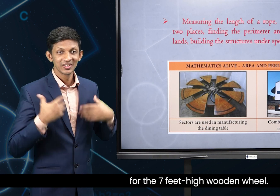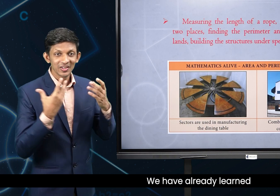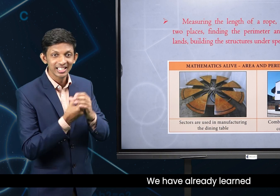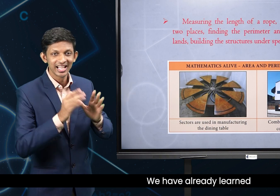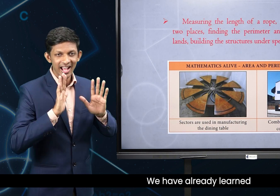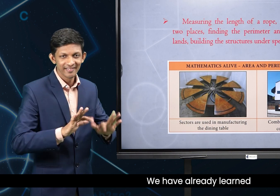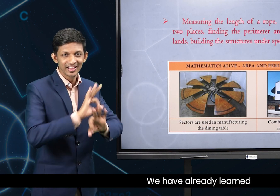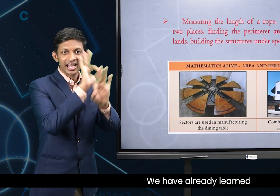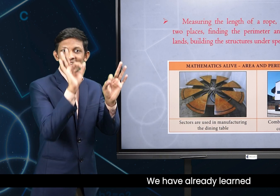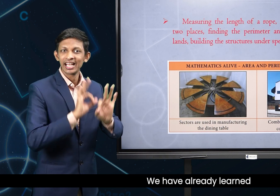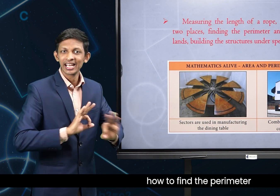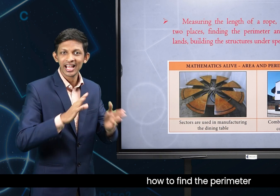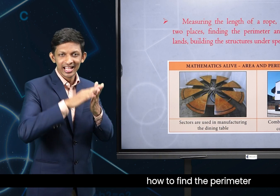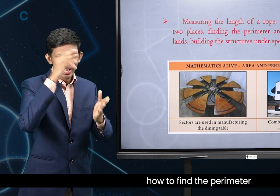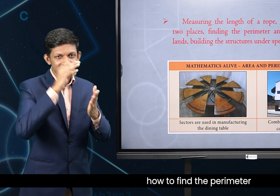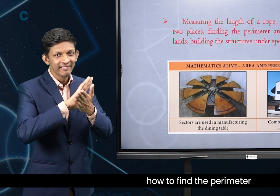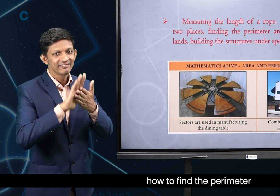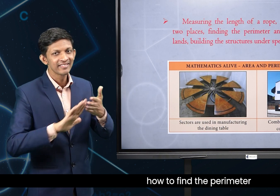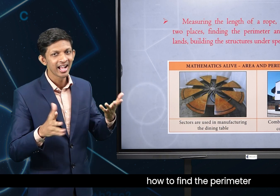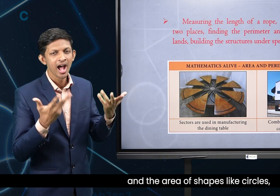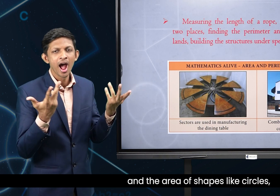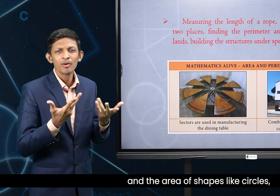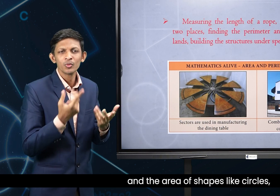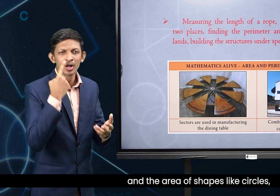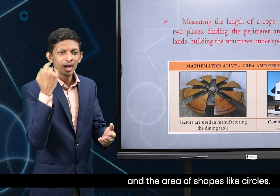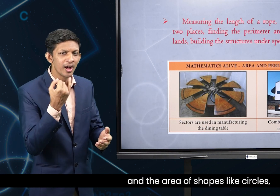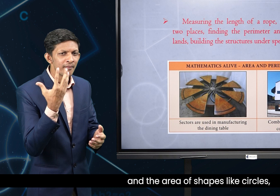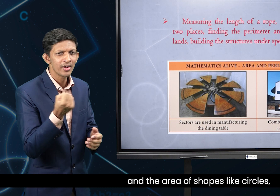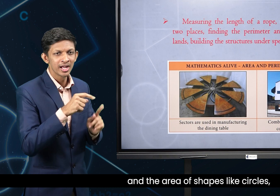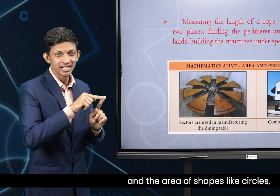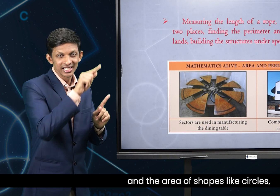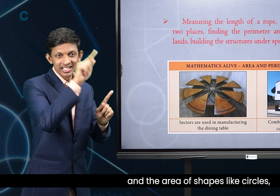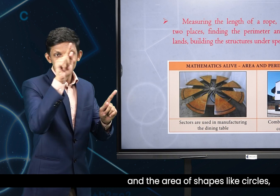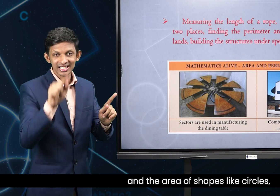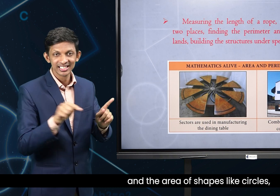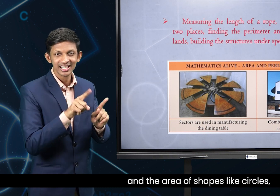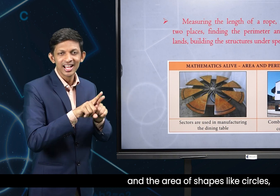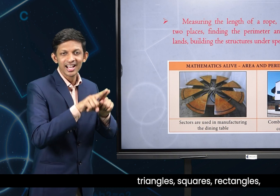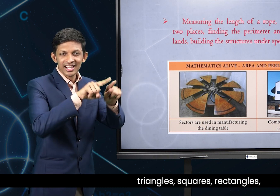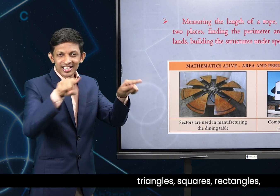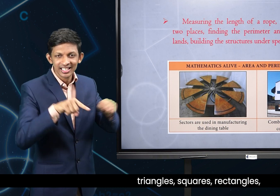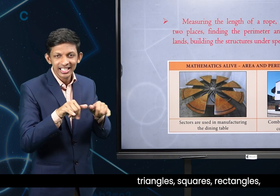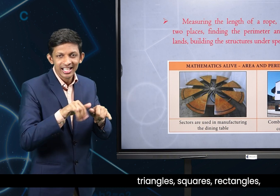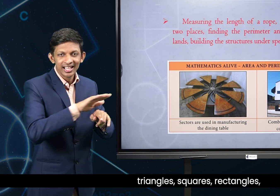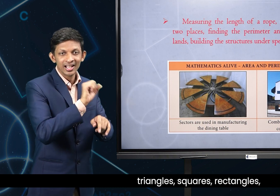We have already learnt how to find the perimeter and the areas of shapes like circles, triangles,